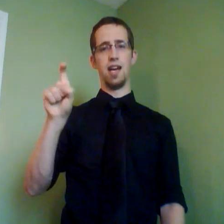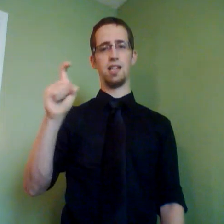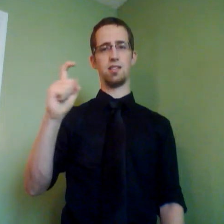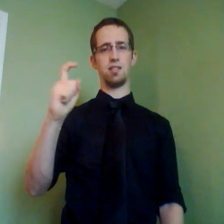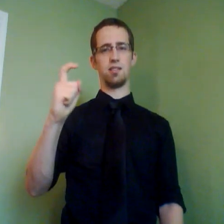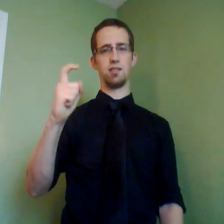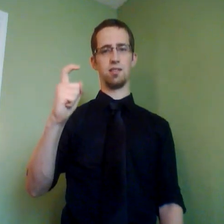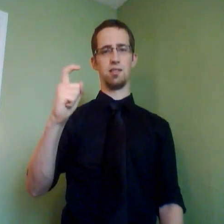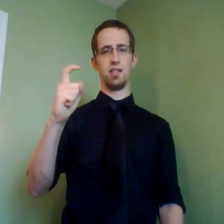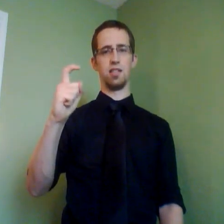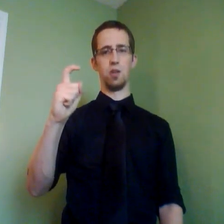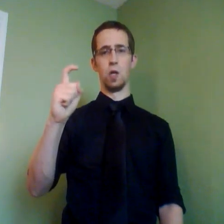X is a hook.